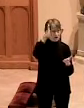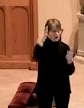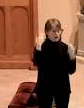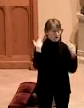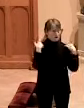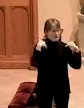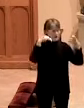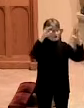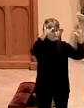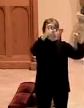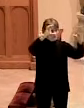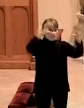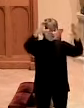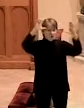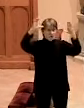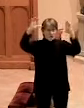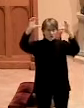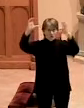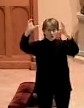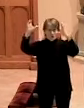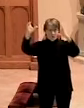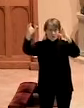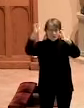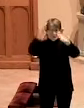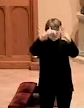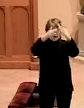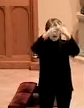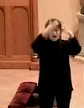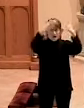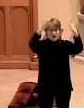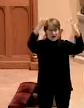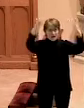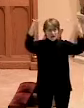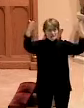Lord God of hosts,